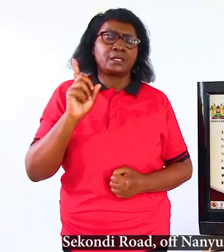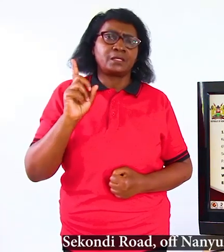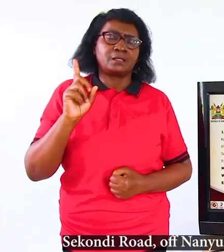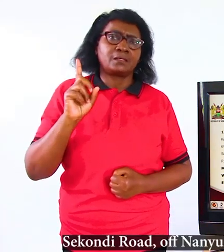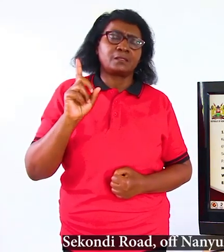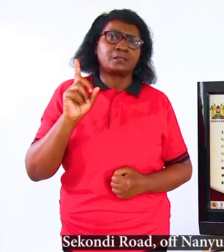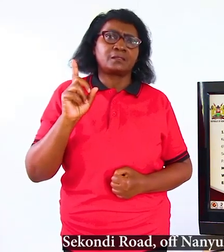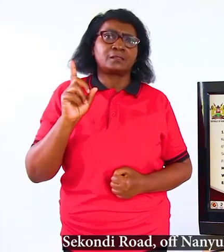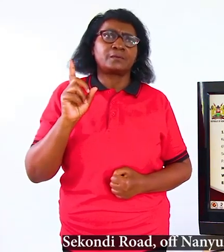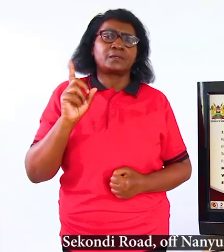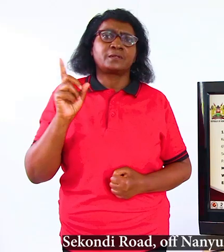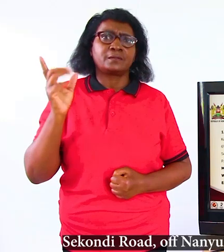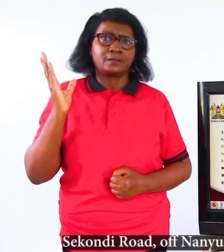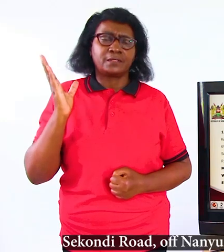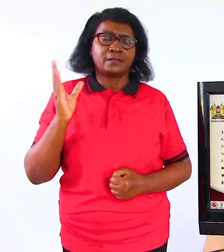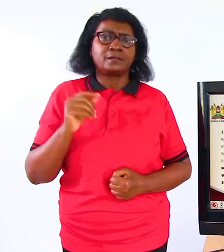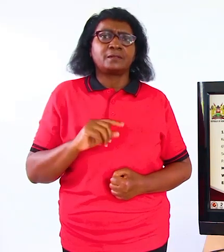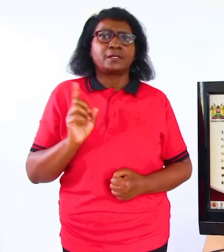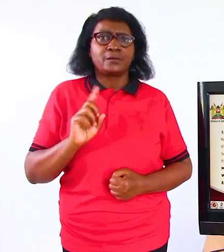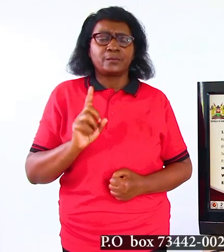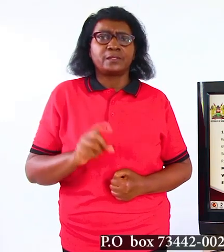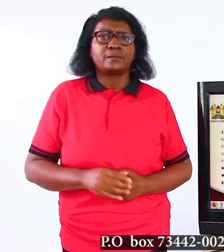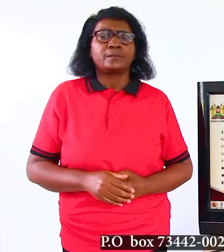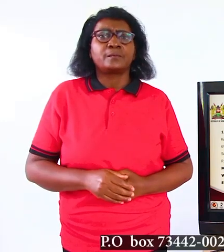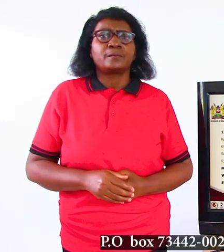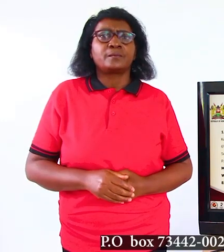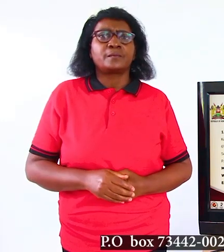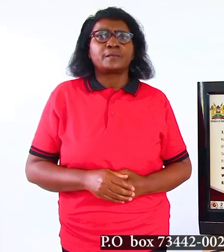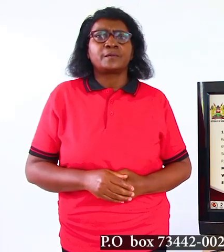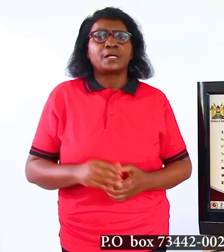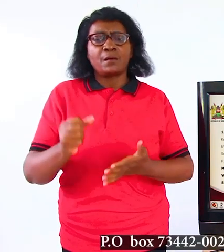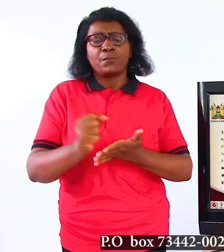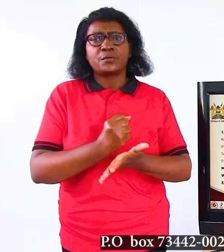Road, Industrial Area. PO Box